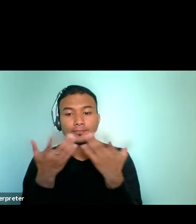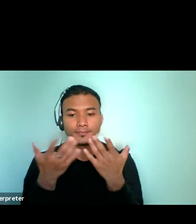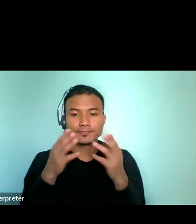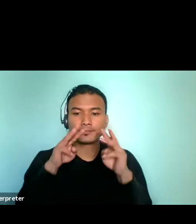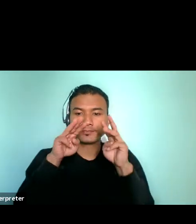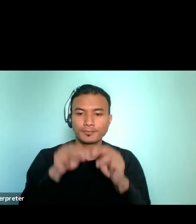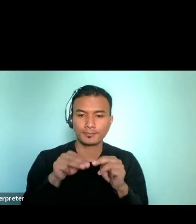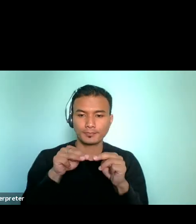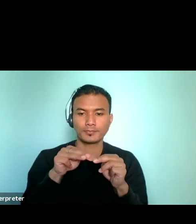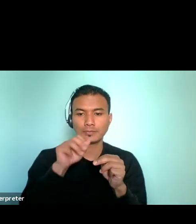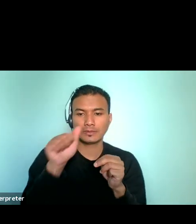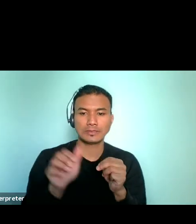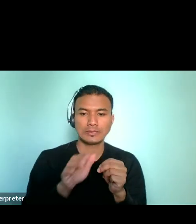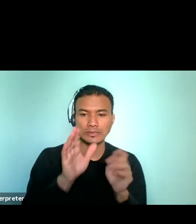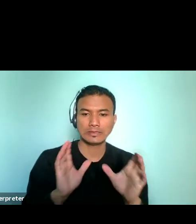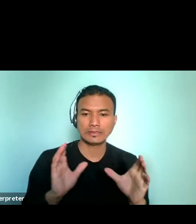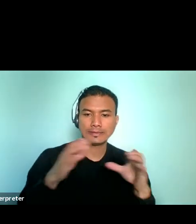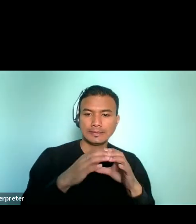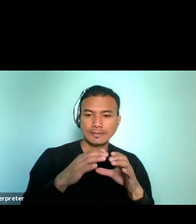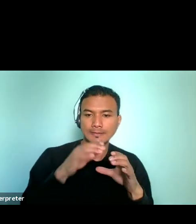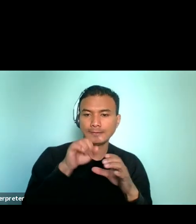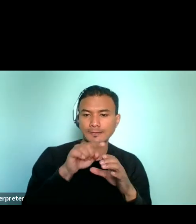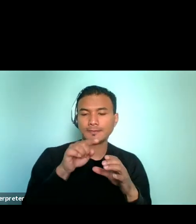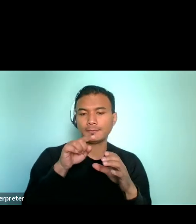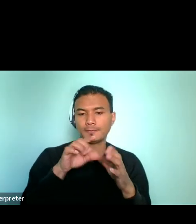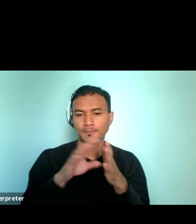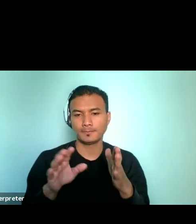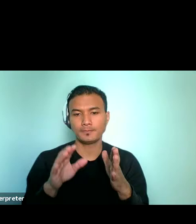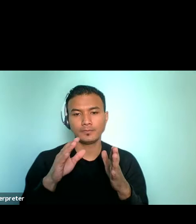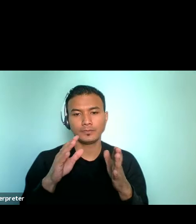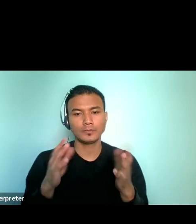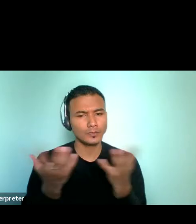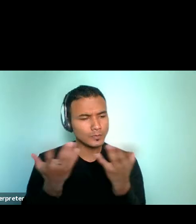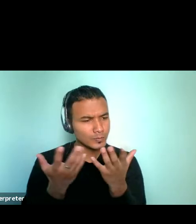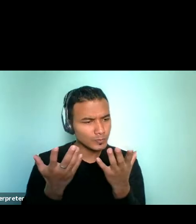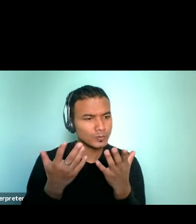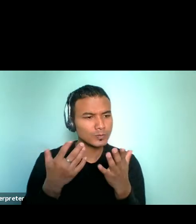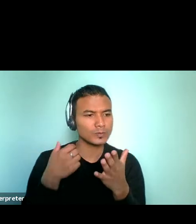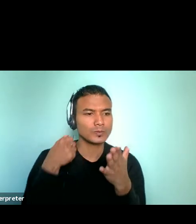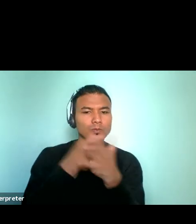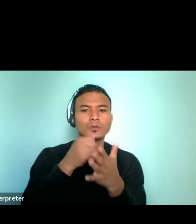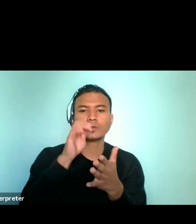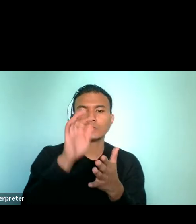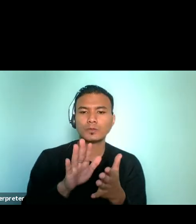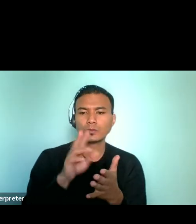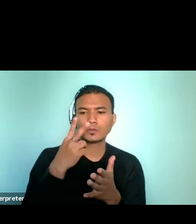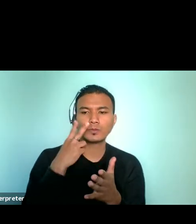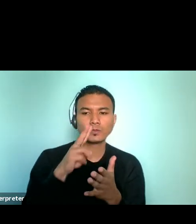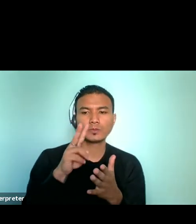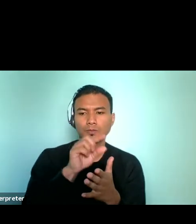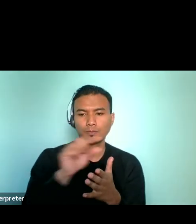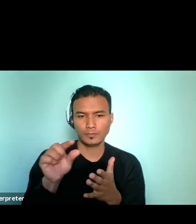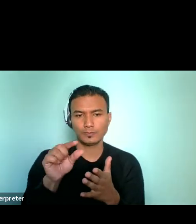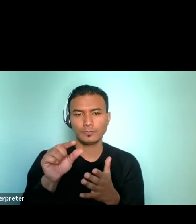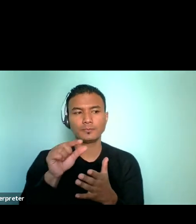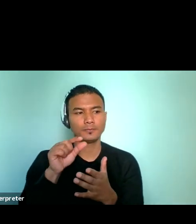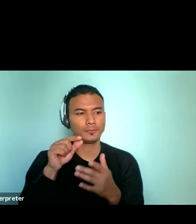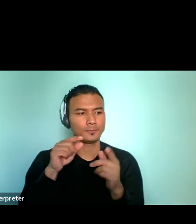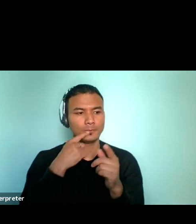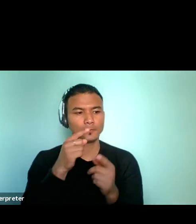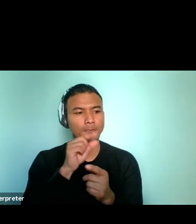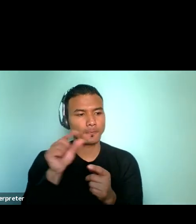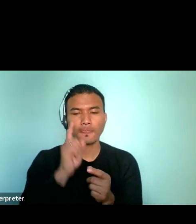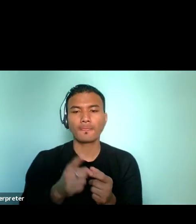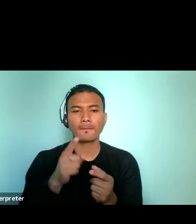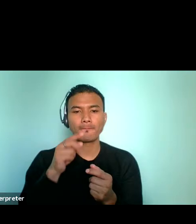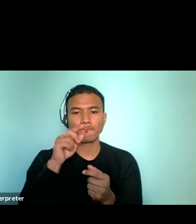of Asia Land Forum once more and highlight what we could reach after these 2 days and almost also today, yeah, of